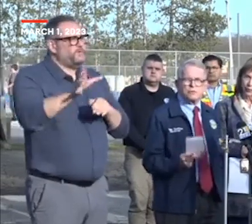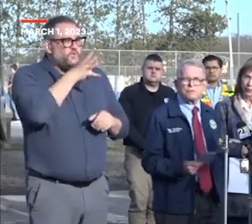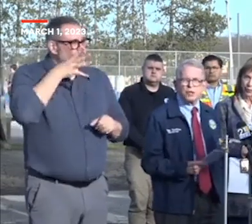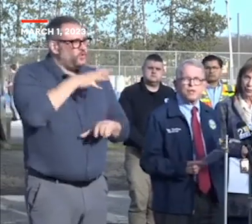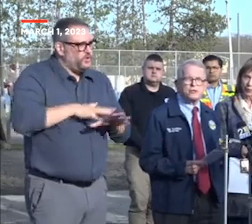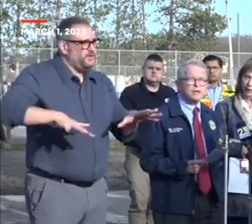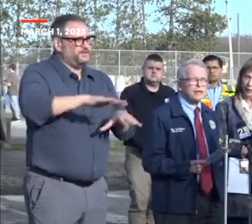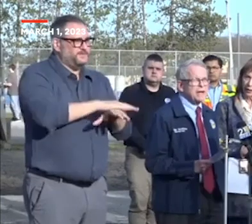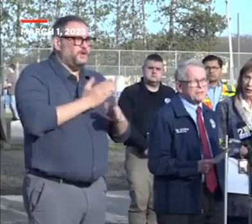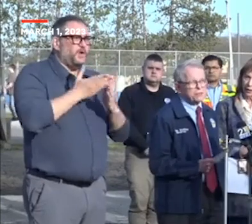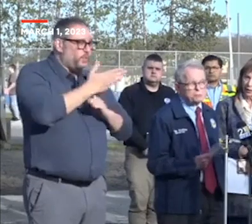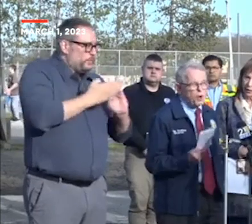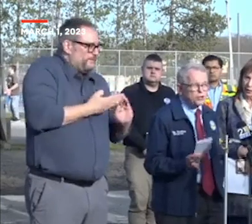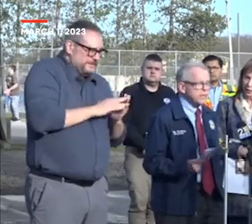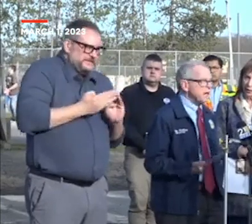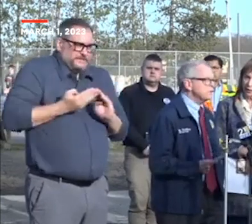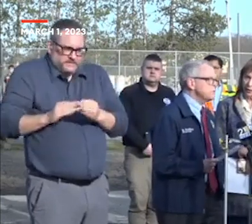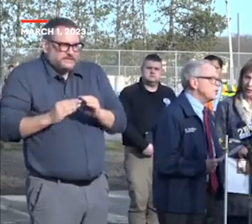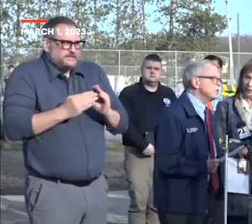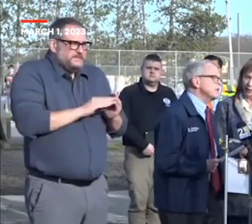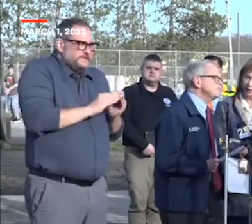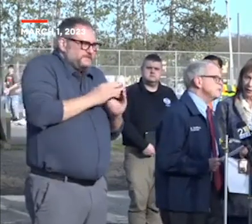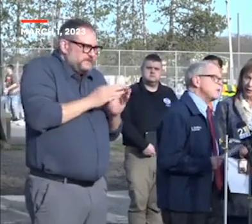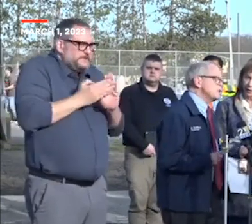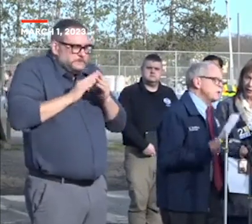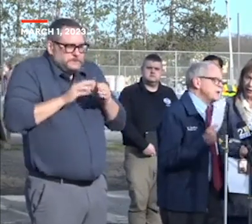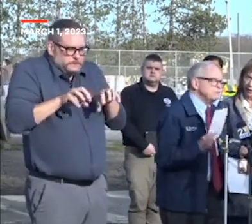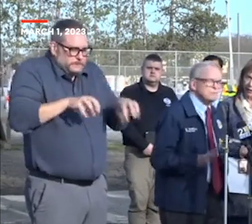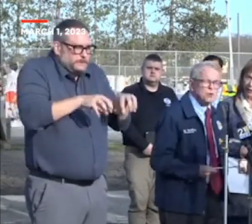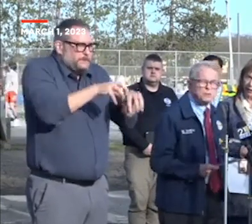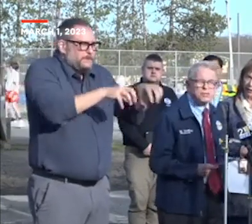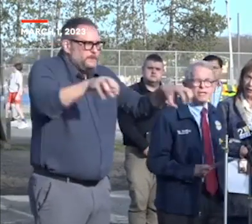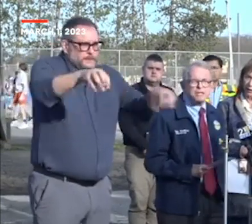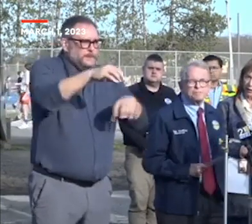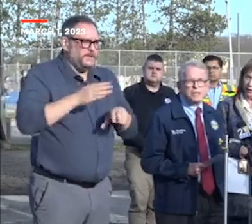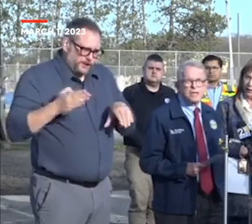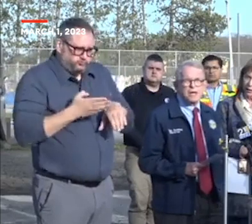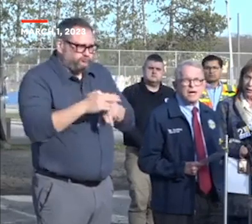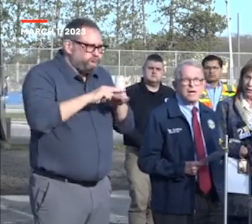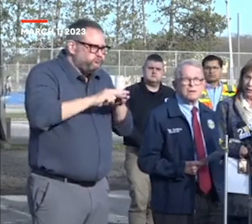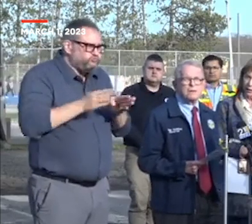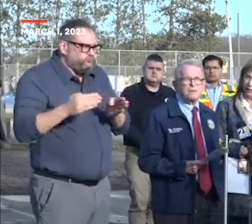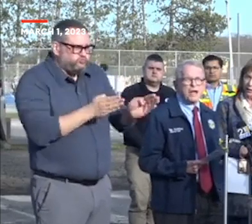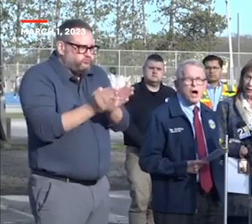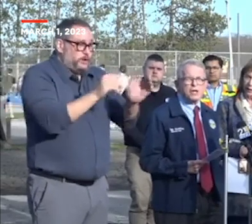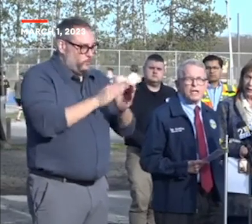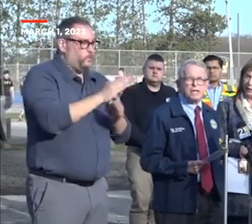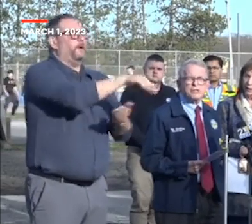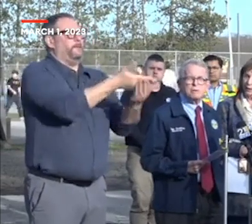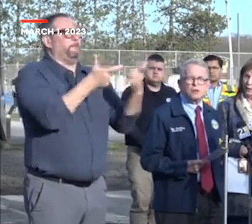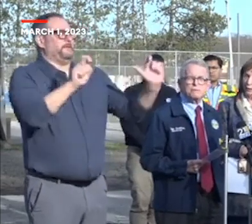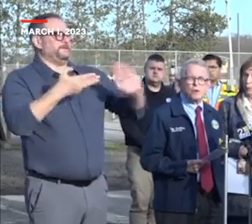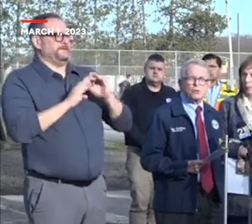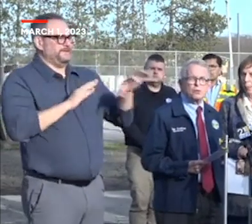village after village, after small city, as well as our big urban cities. The reality